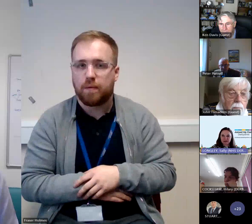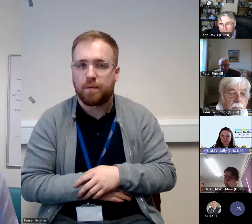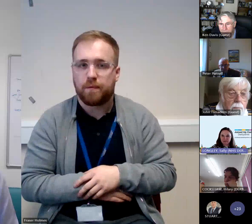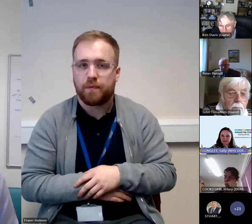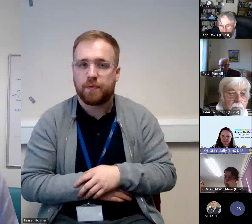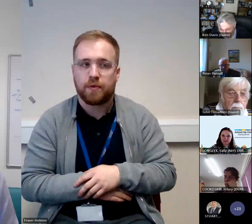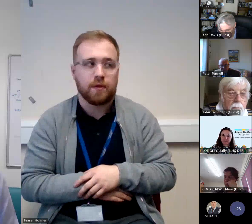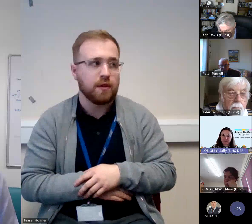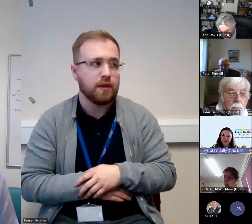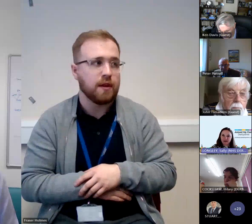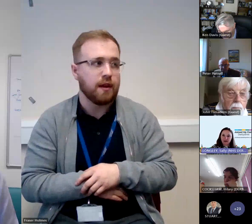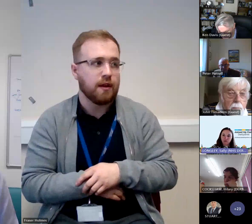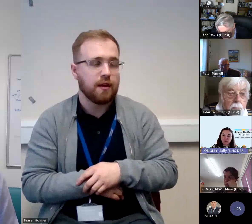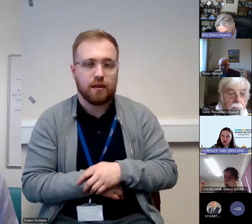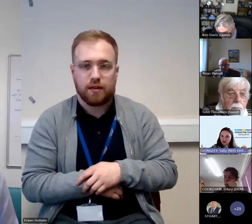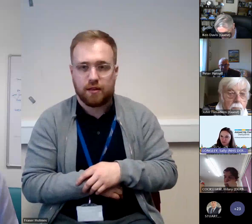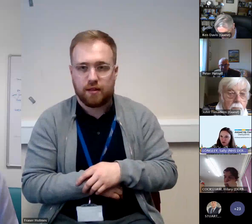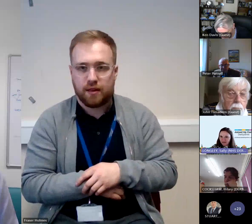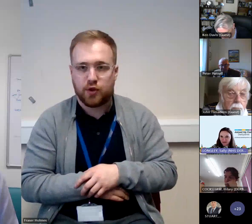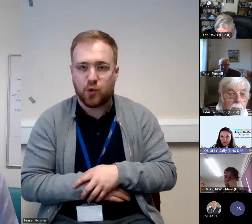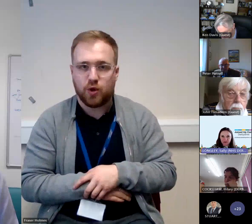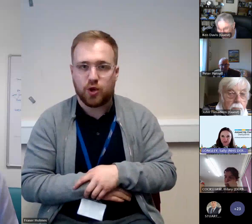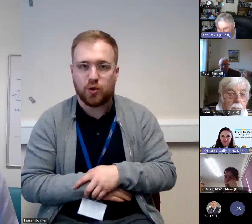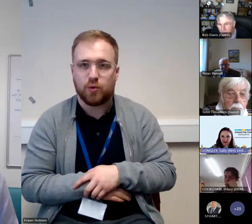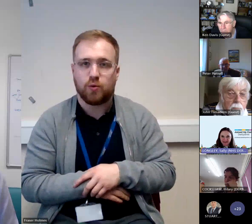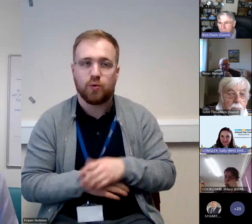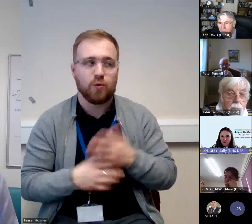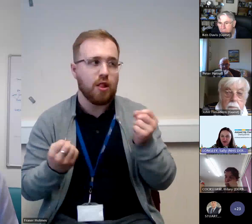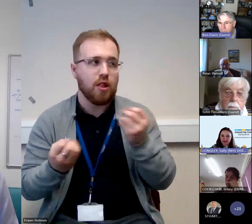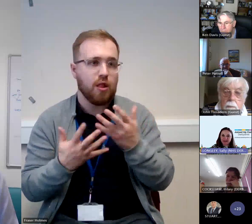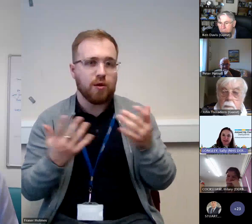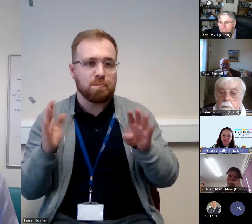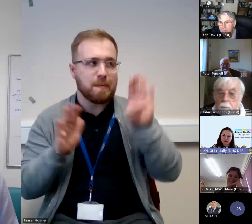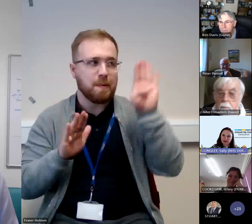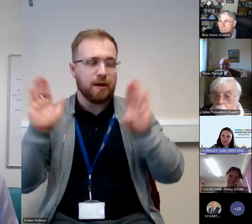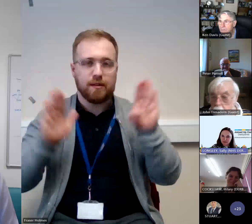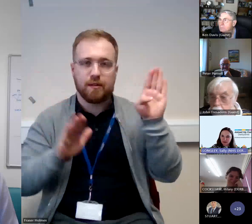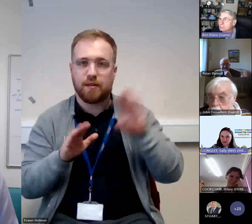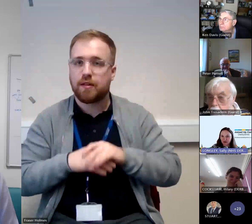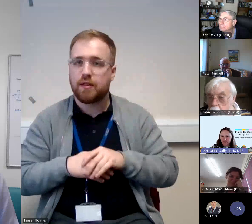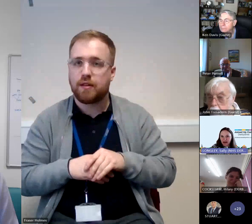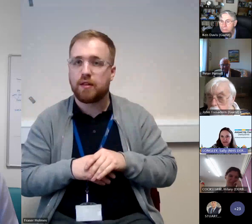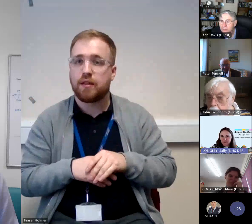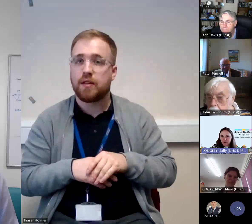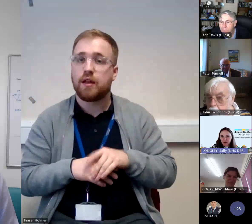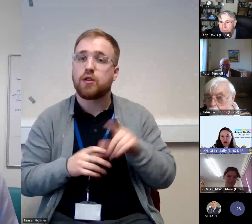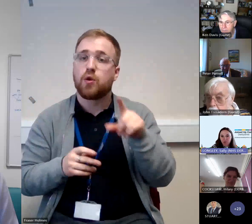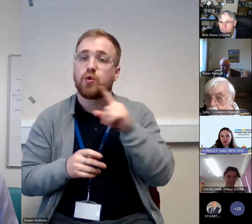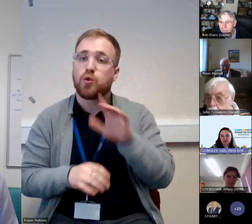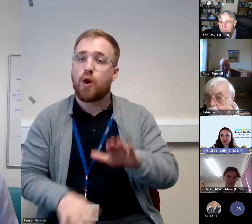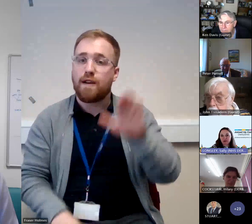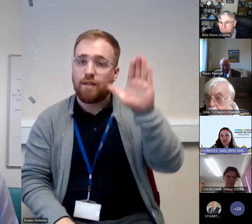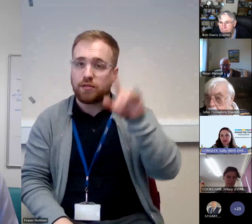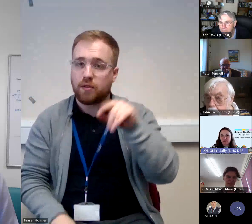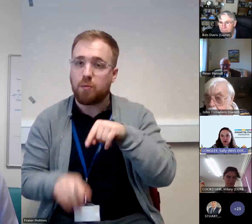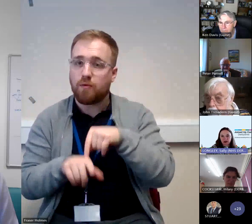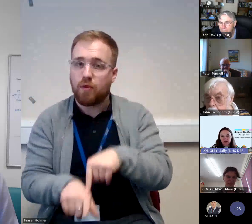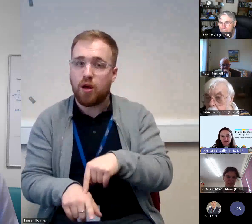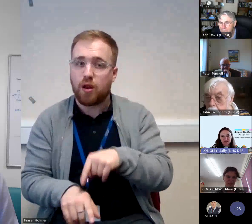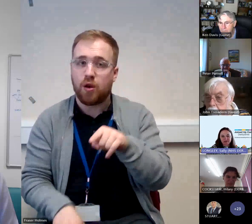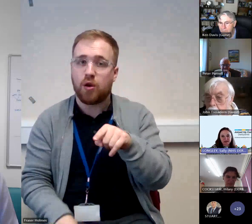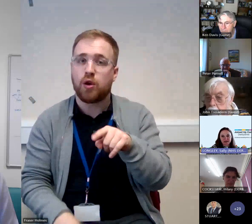Thanks, Mike. We've got lots more hands up, which is great. So I'm going to stick with those that have got their hands up, and we'll go